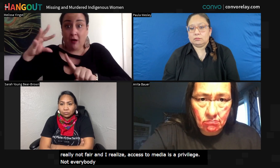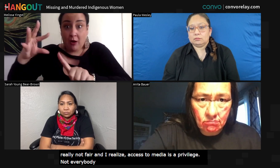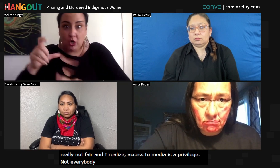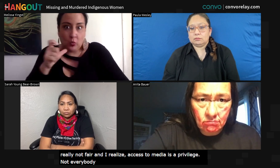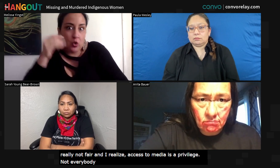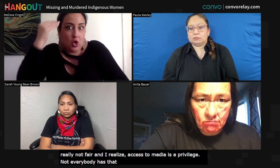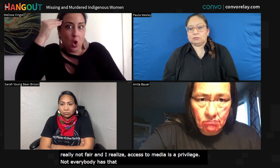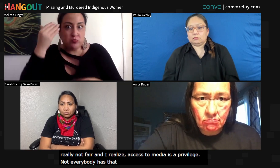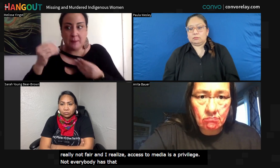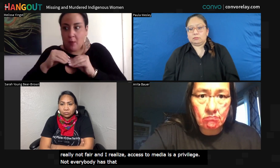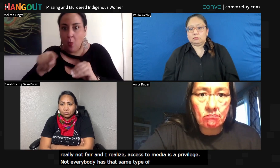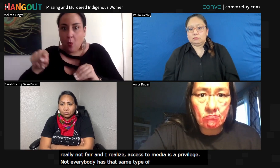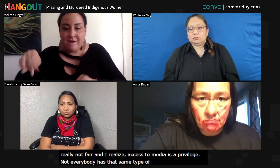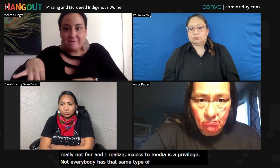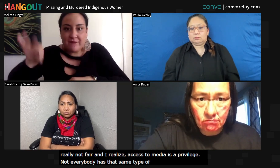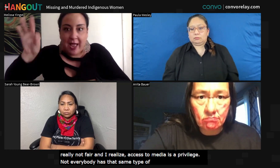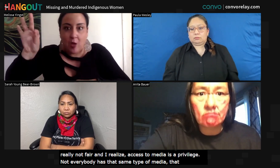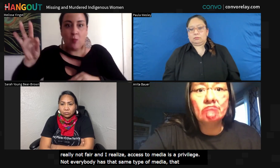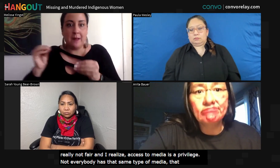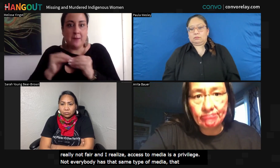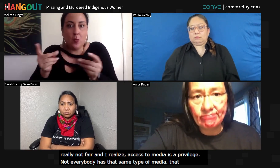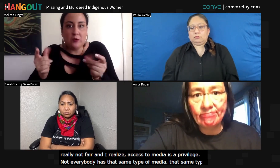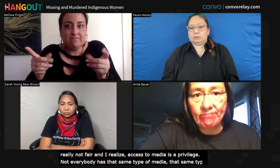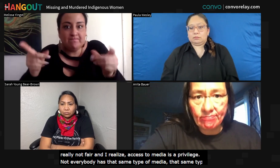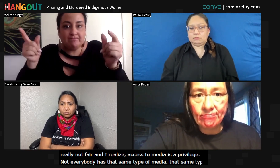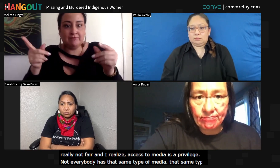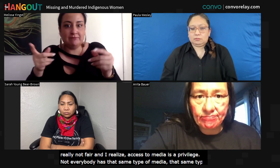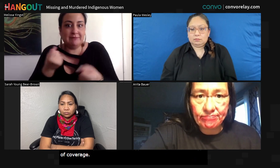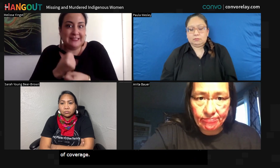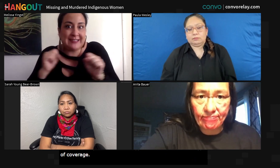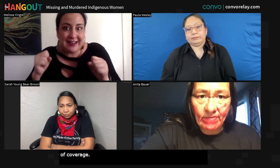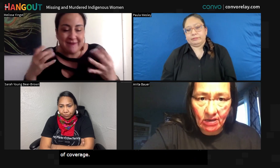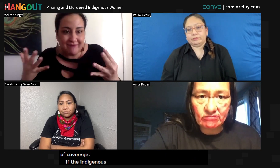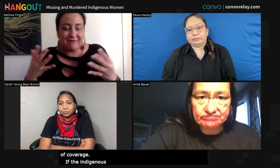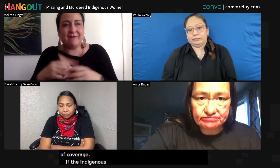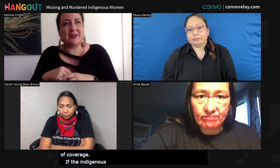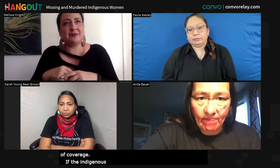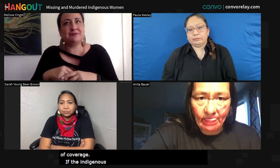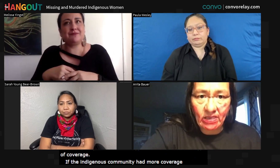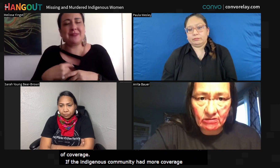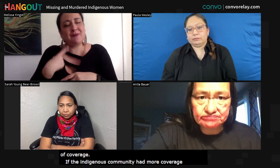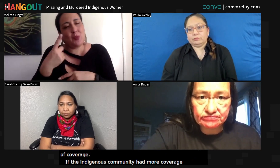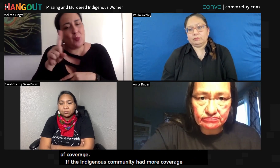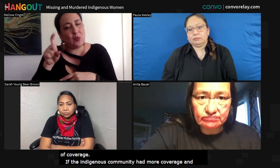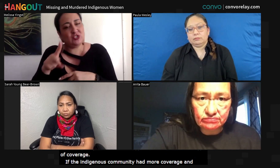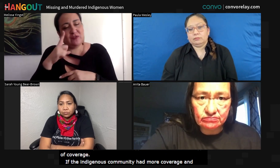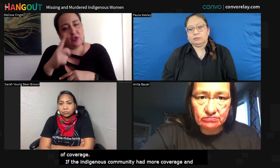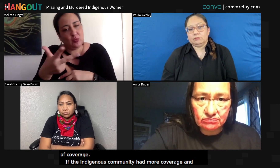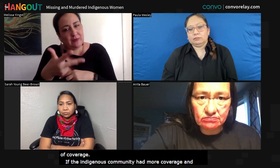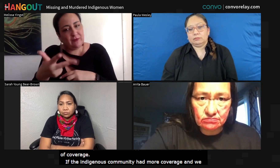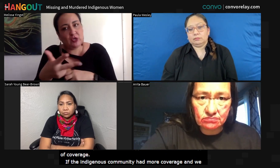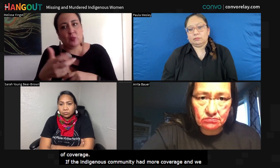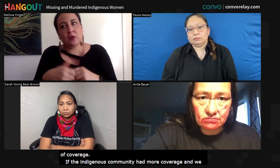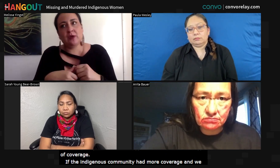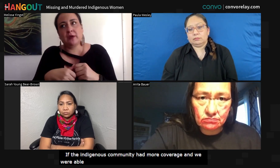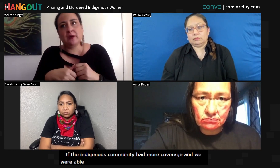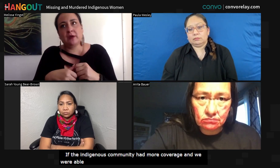Indigenous community had more coverage and we were able to find more people to get on to this, to these crimes,